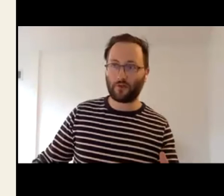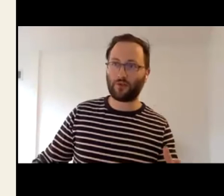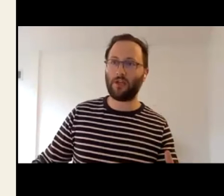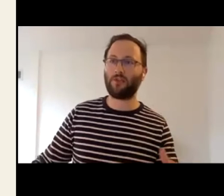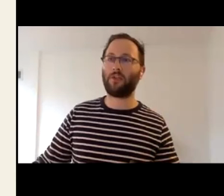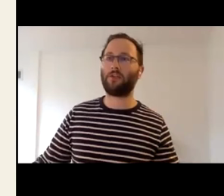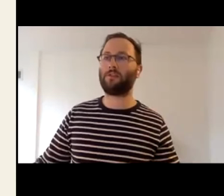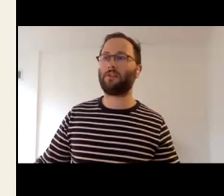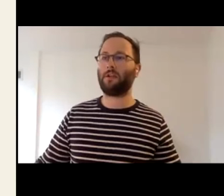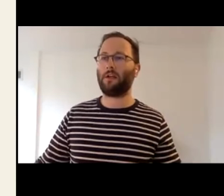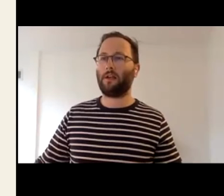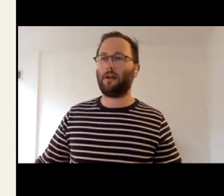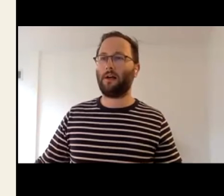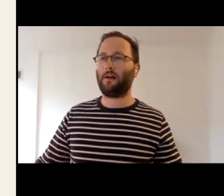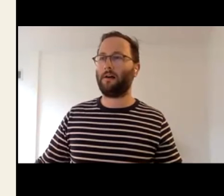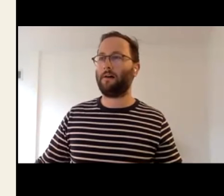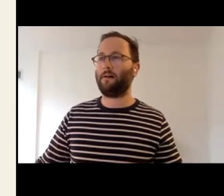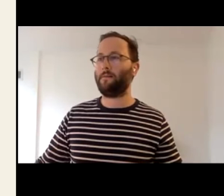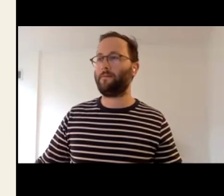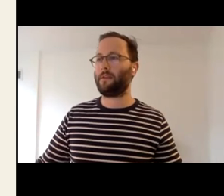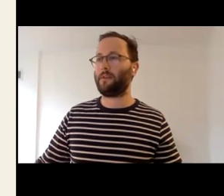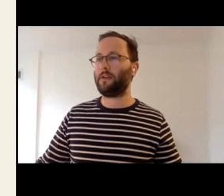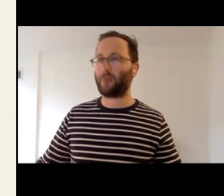frequent visual changes,